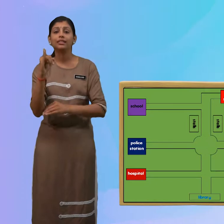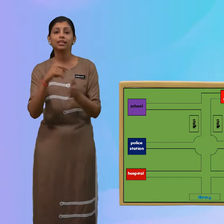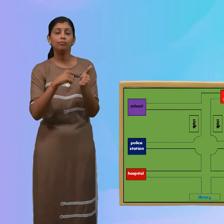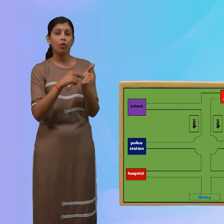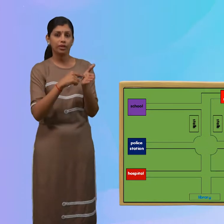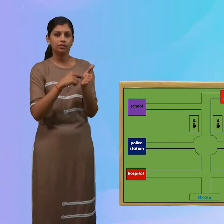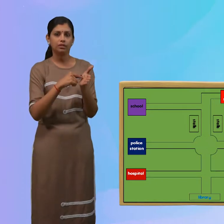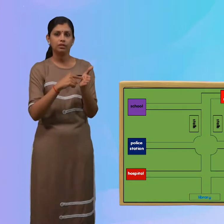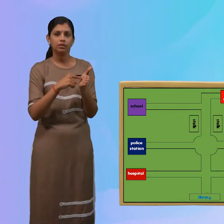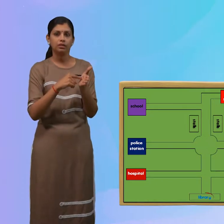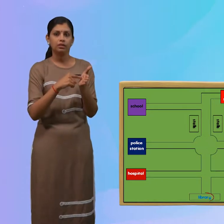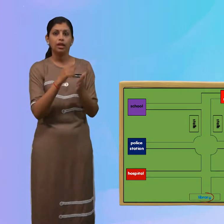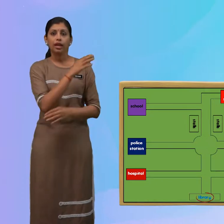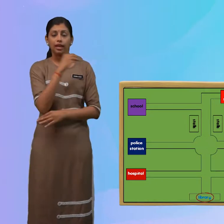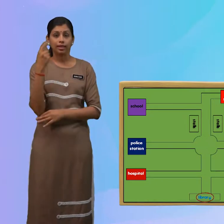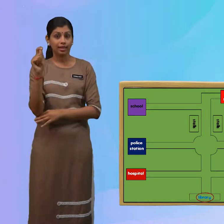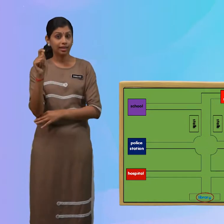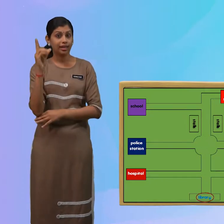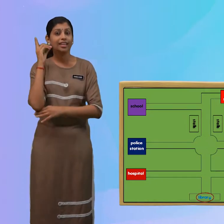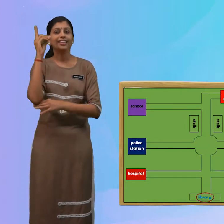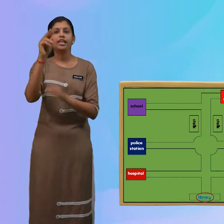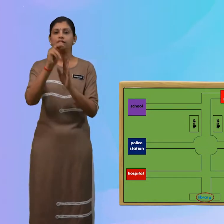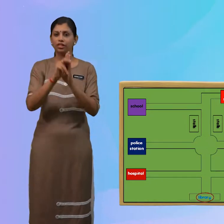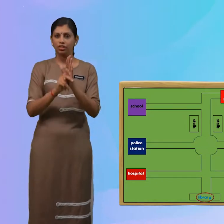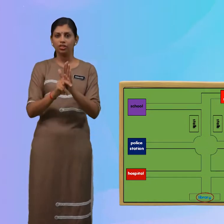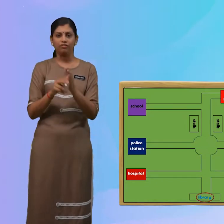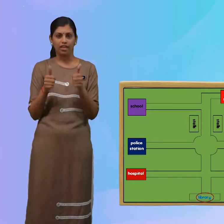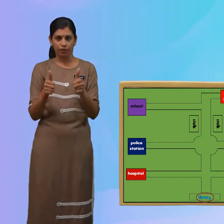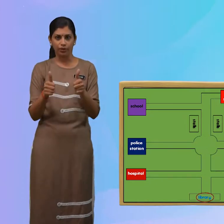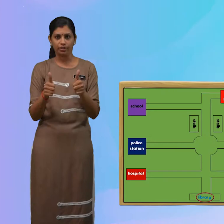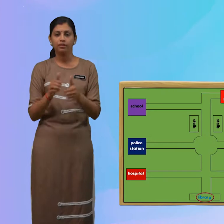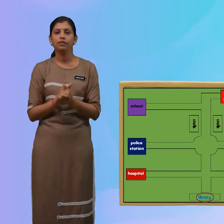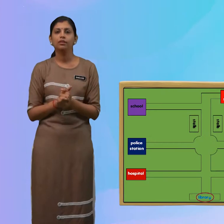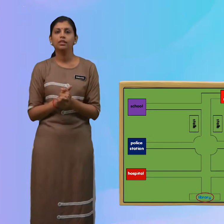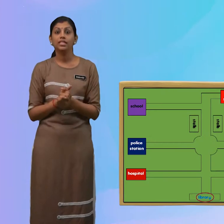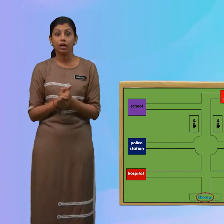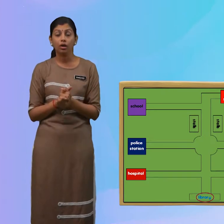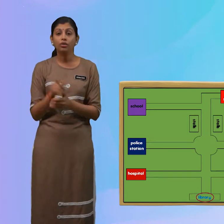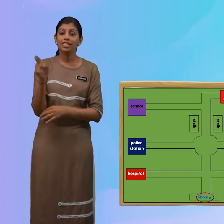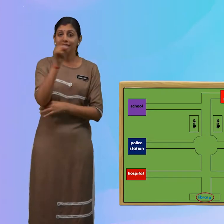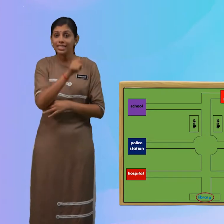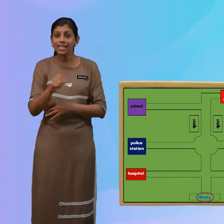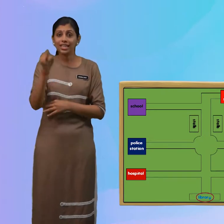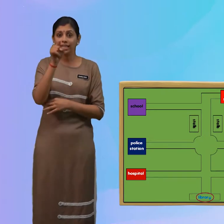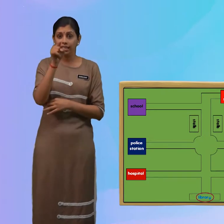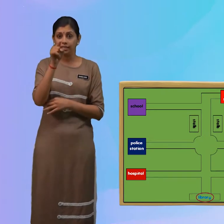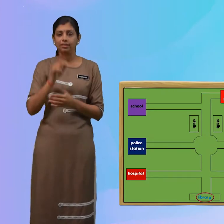starting point and the destination. Very good. So, circle it.